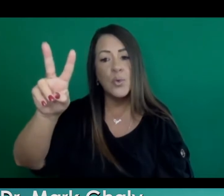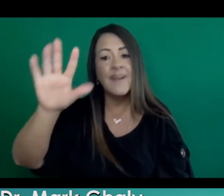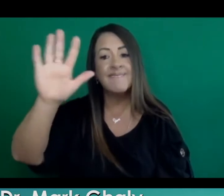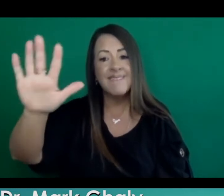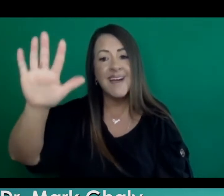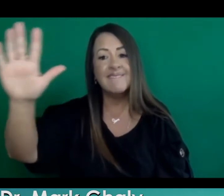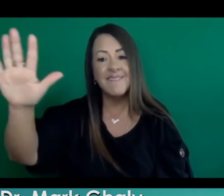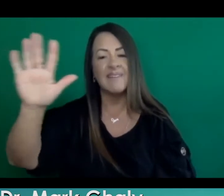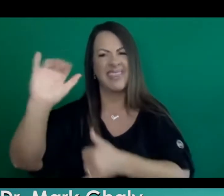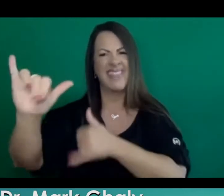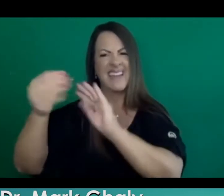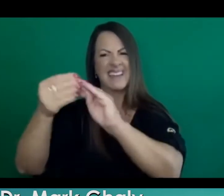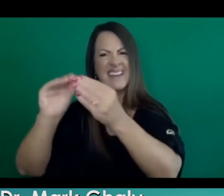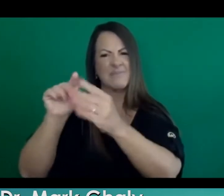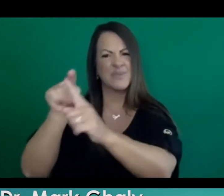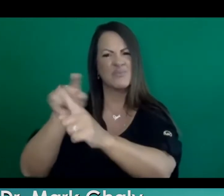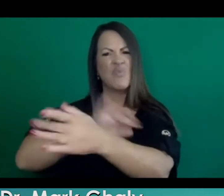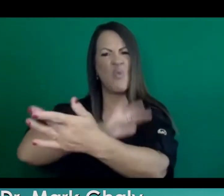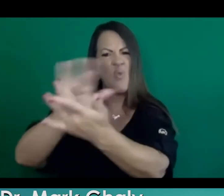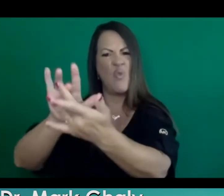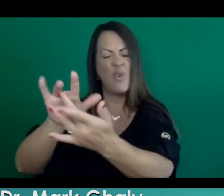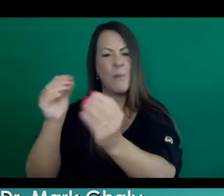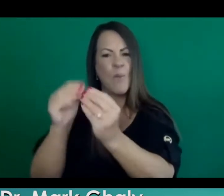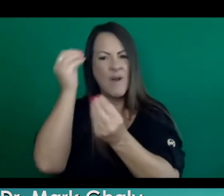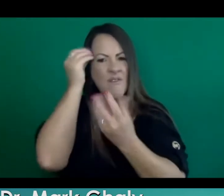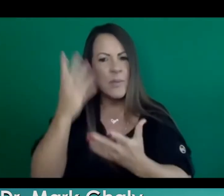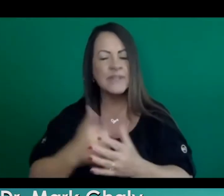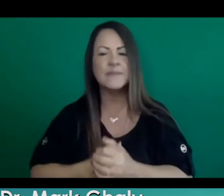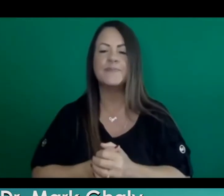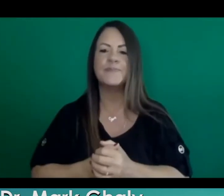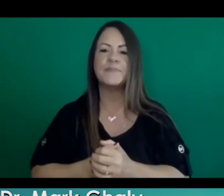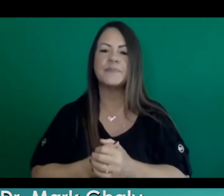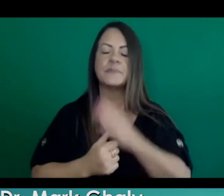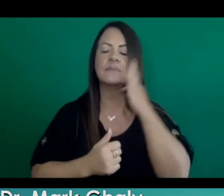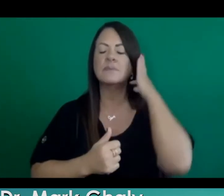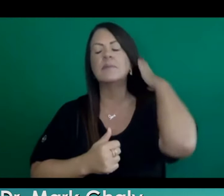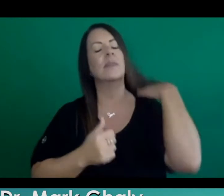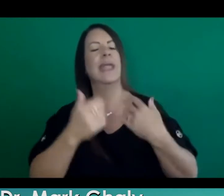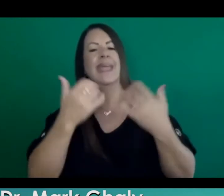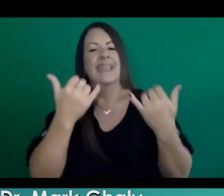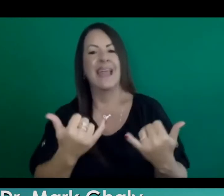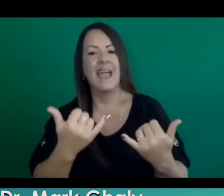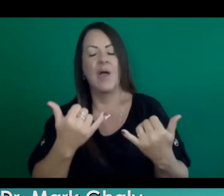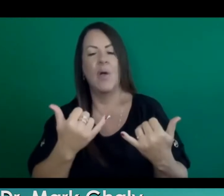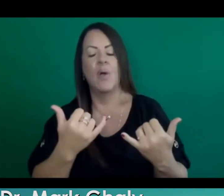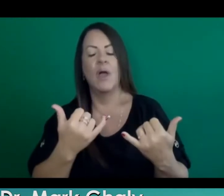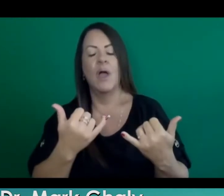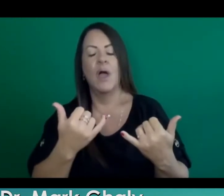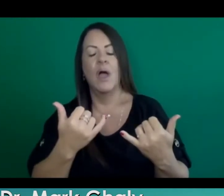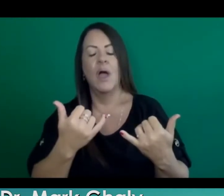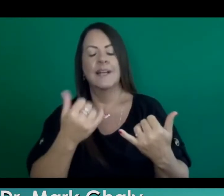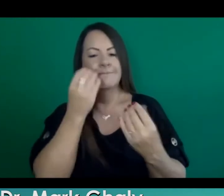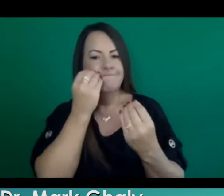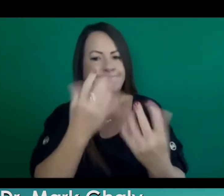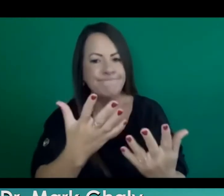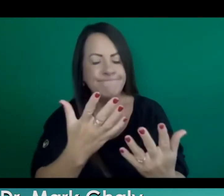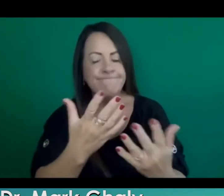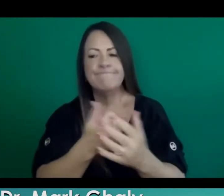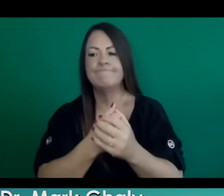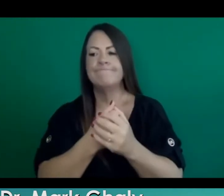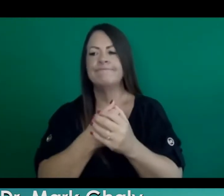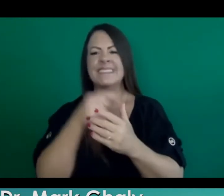1-833-422-4255. Before opening it up for questions, I just want to say that this is indeed a difficult time in